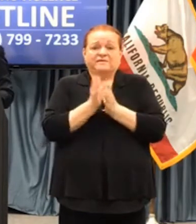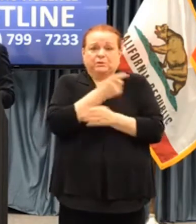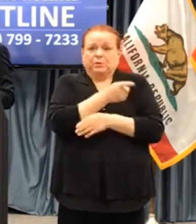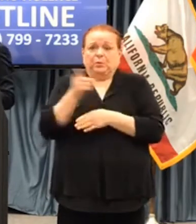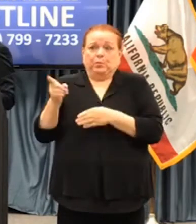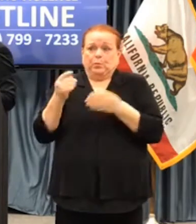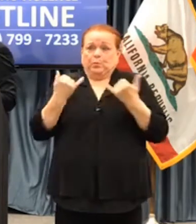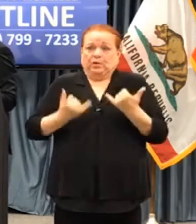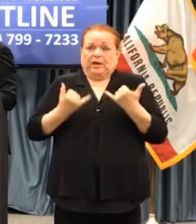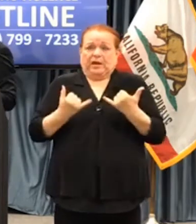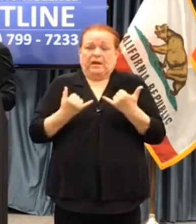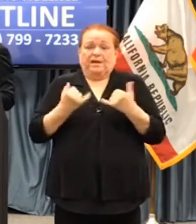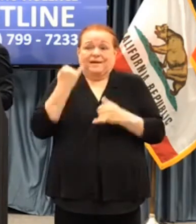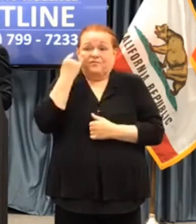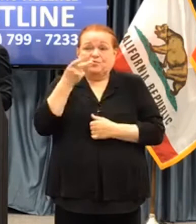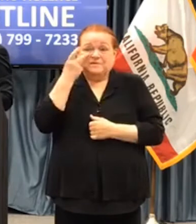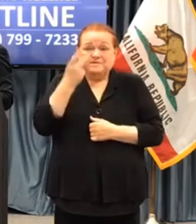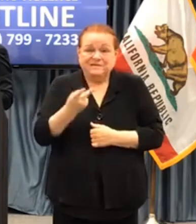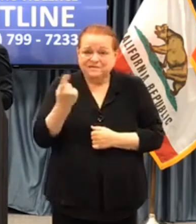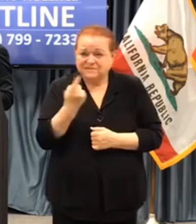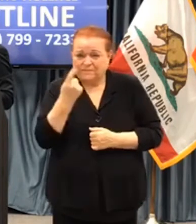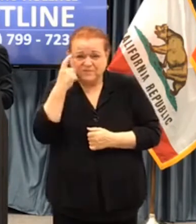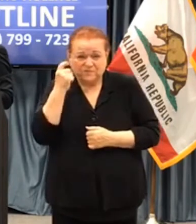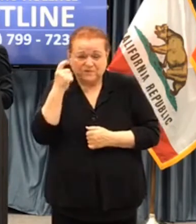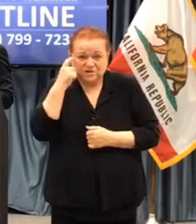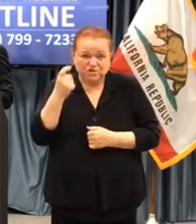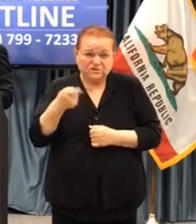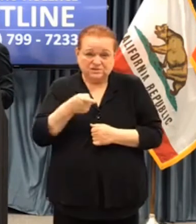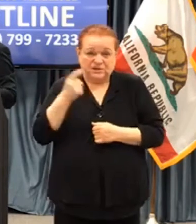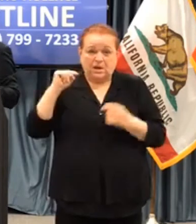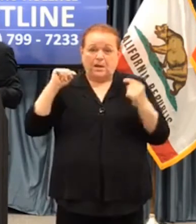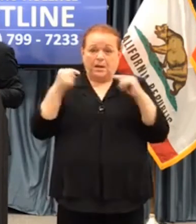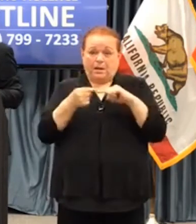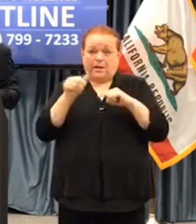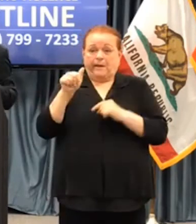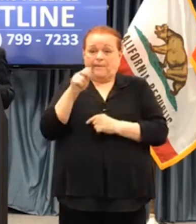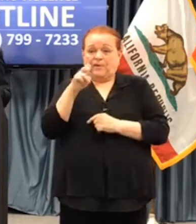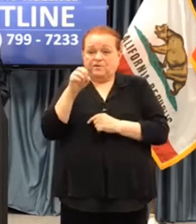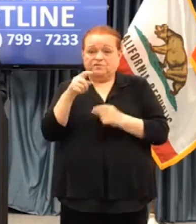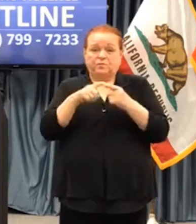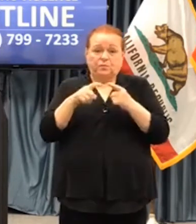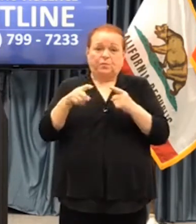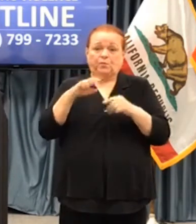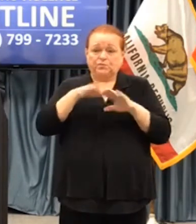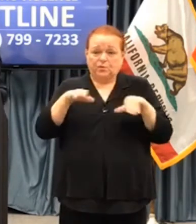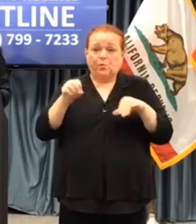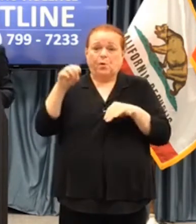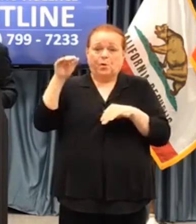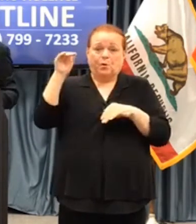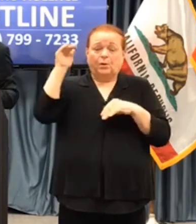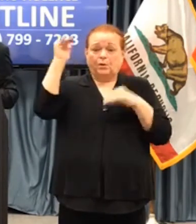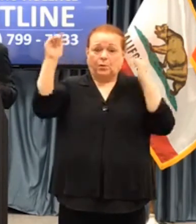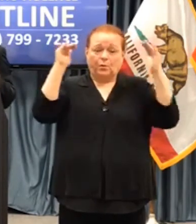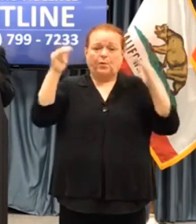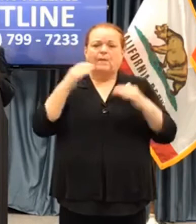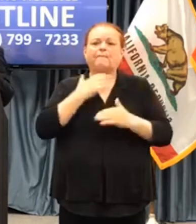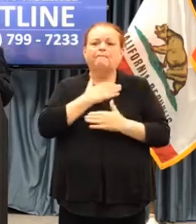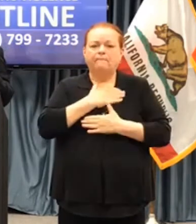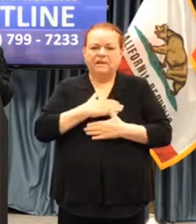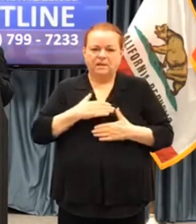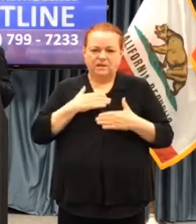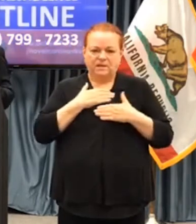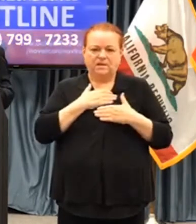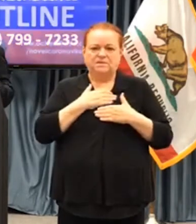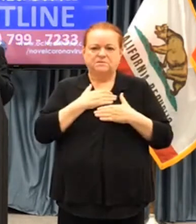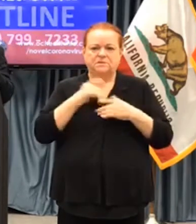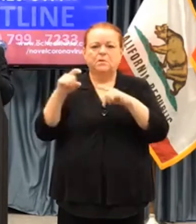abuse, and the numbers are shown here behind me with websites. This information is readily available on the internet.